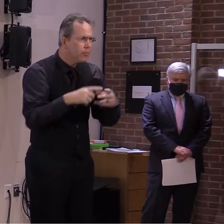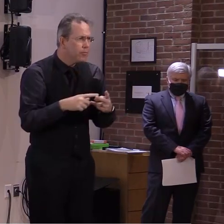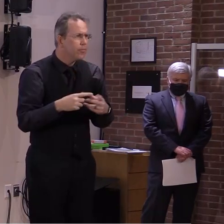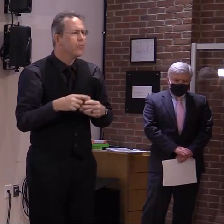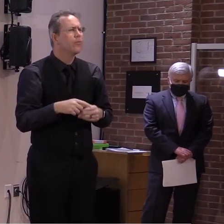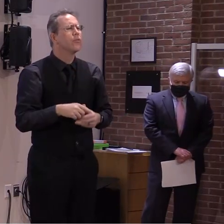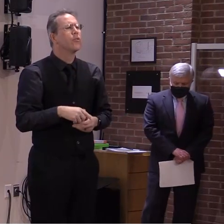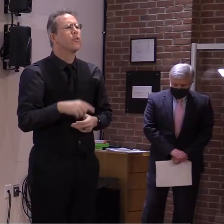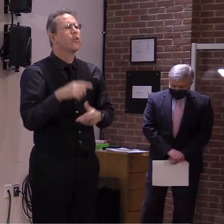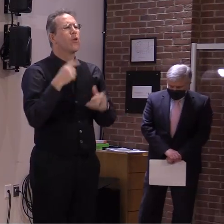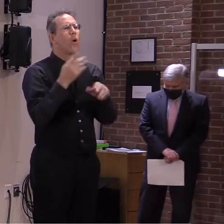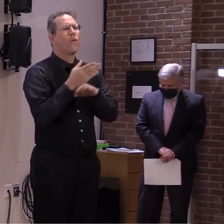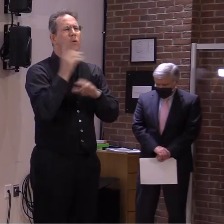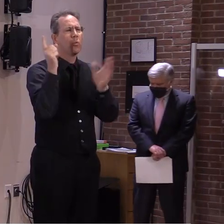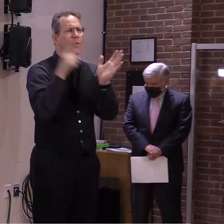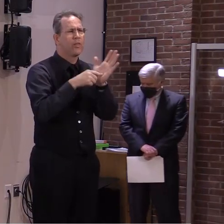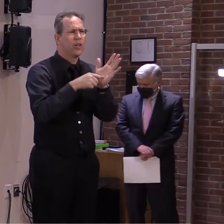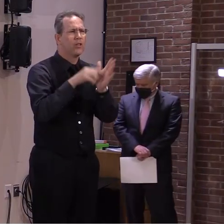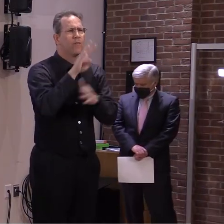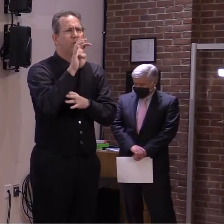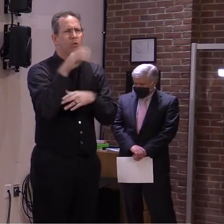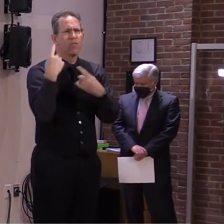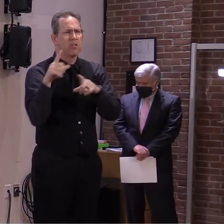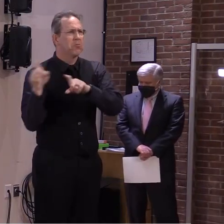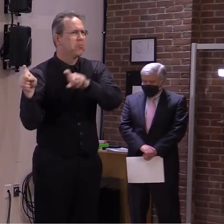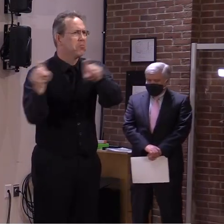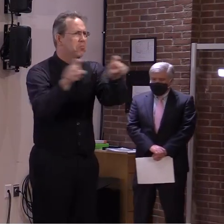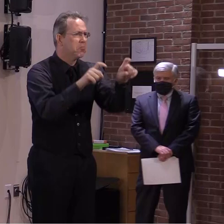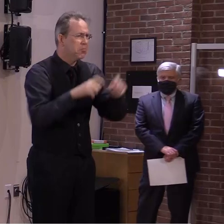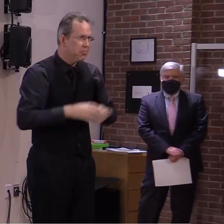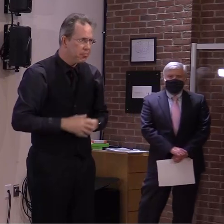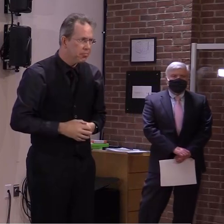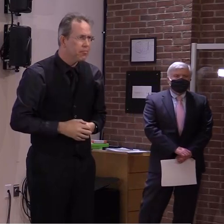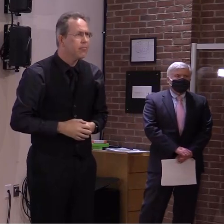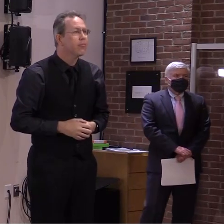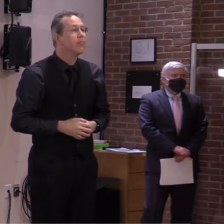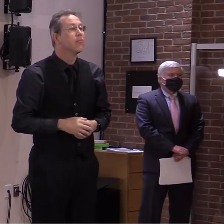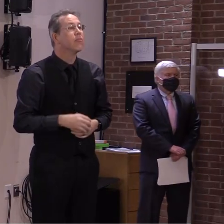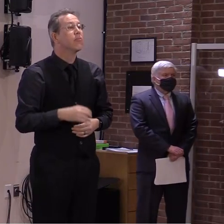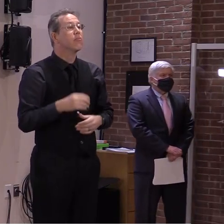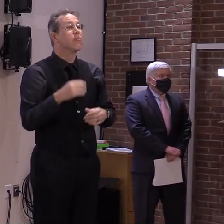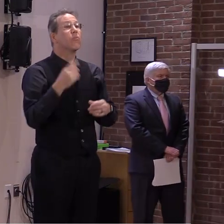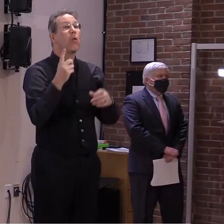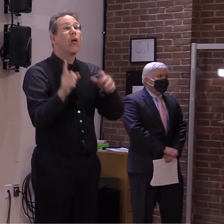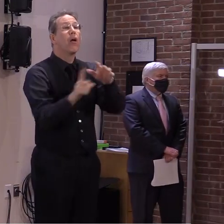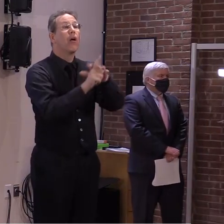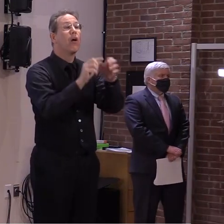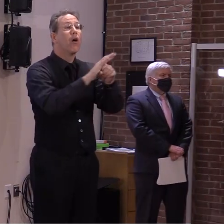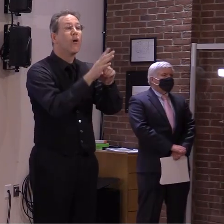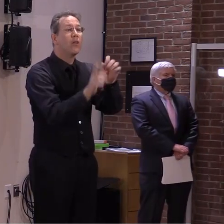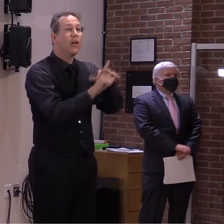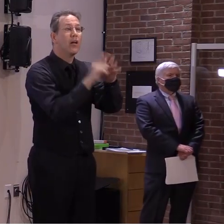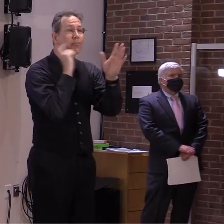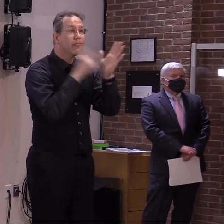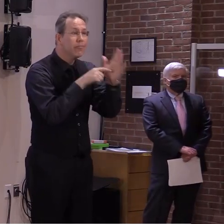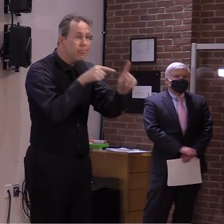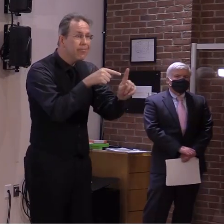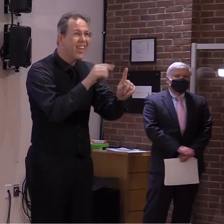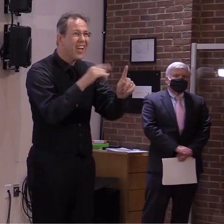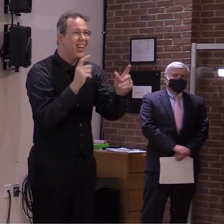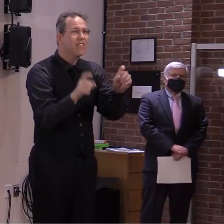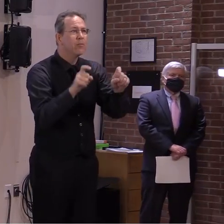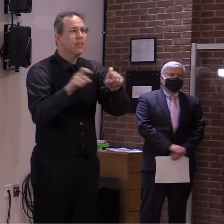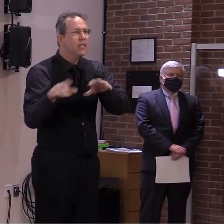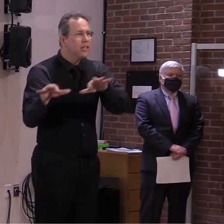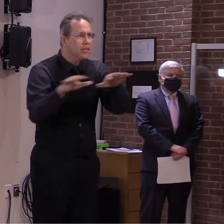1,472 school staff statewide. To date, one case of COVID-19 has been identified by the testing. This translates into